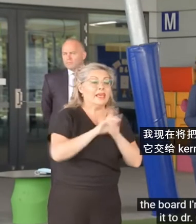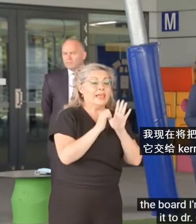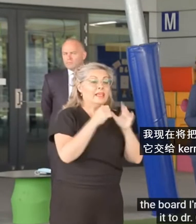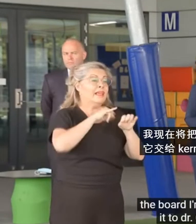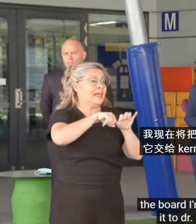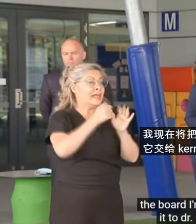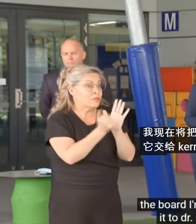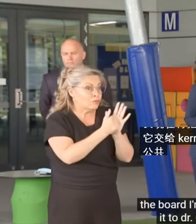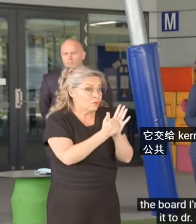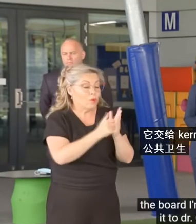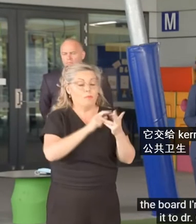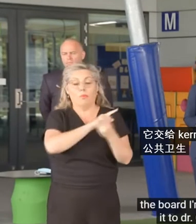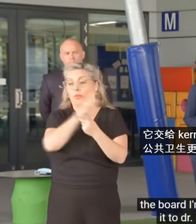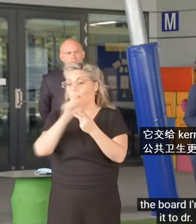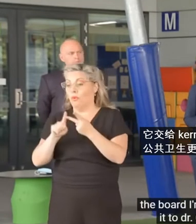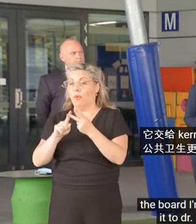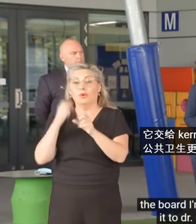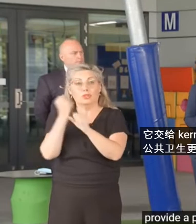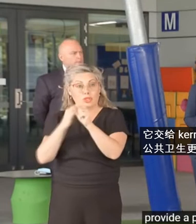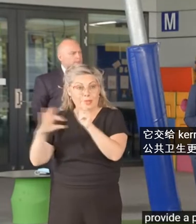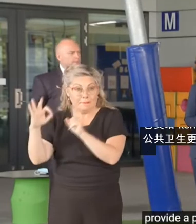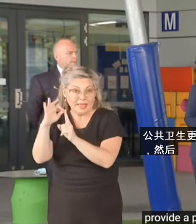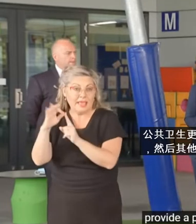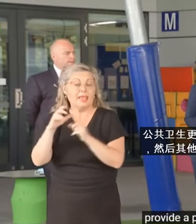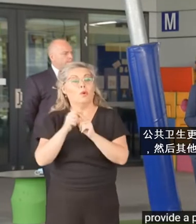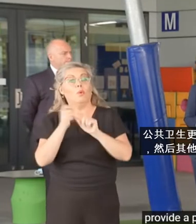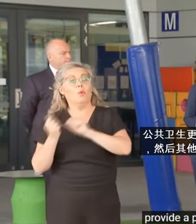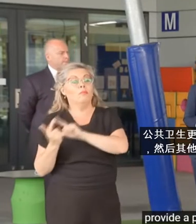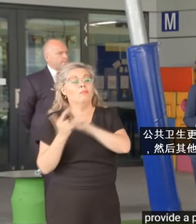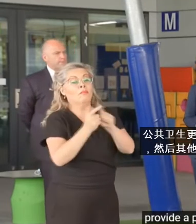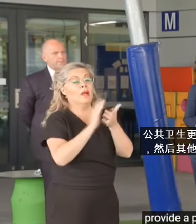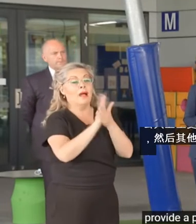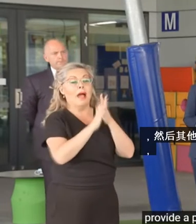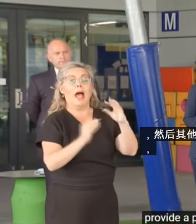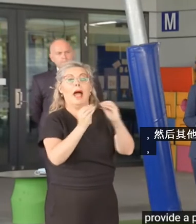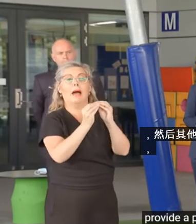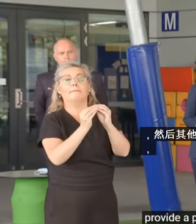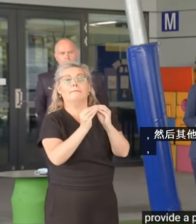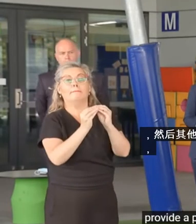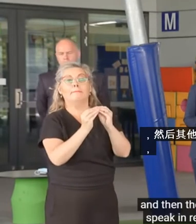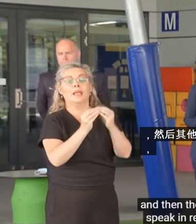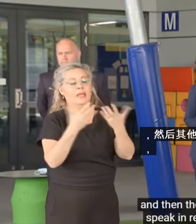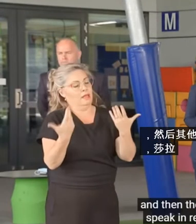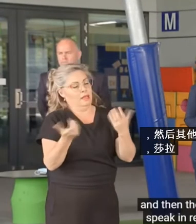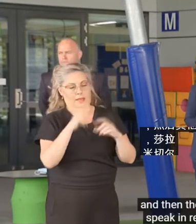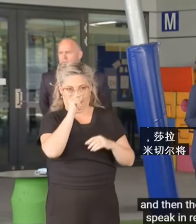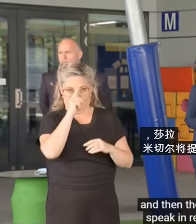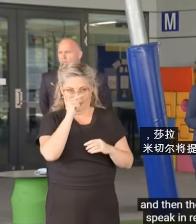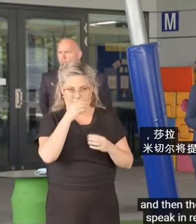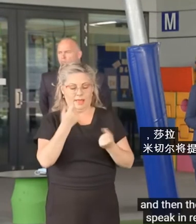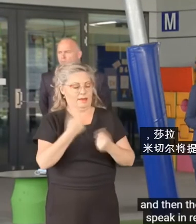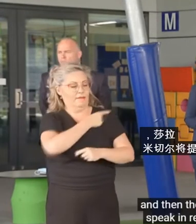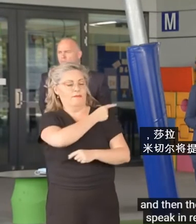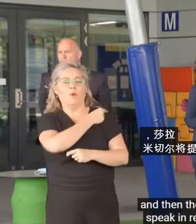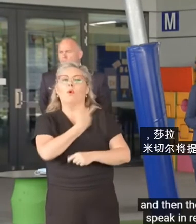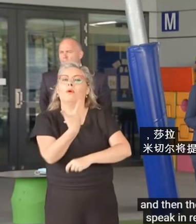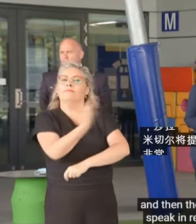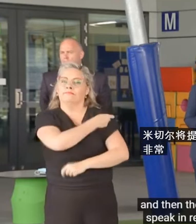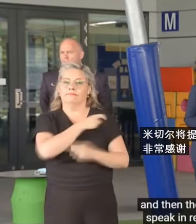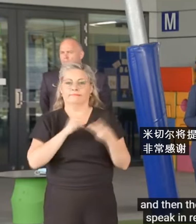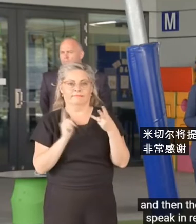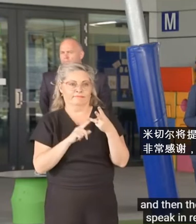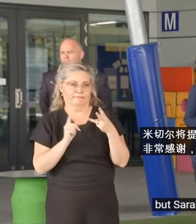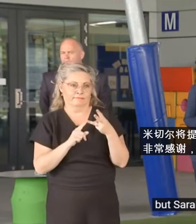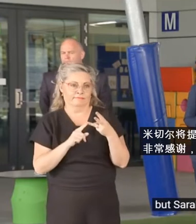Kerry Chant, who will provide a public health update, and then the other speakers will speak in relation to education, but Sarah Mitchell will give an update, and then